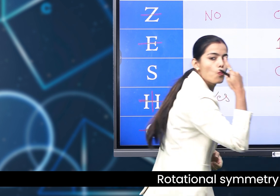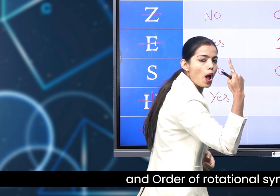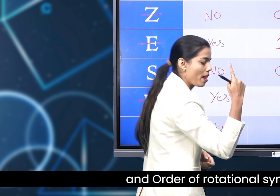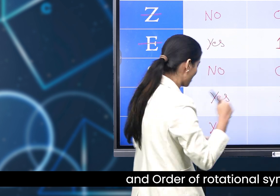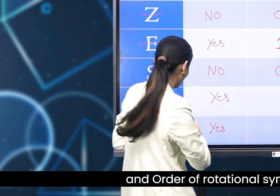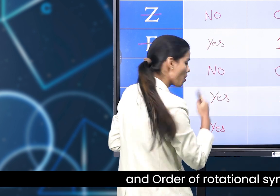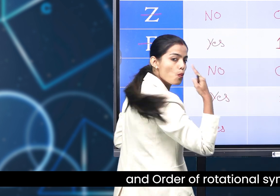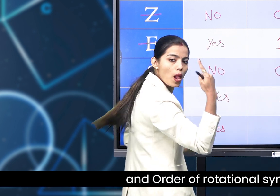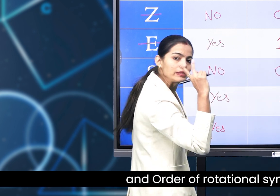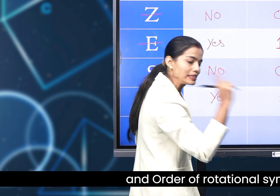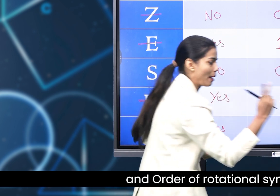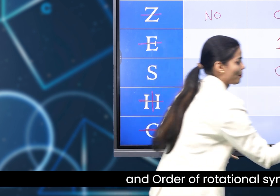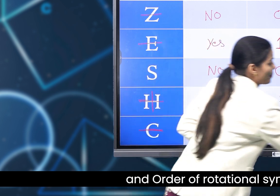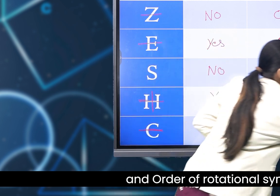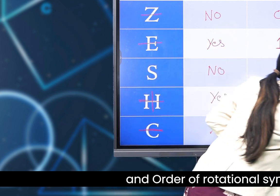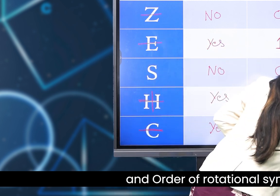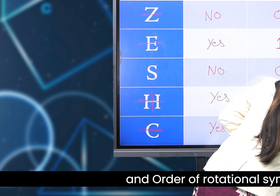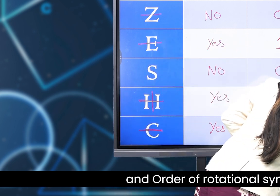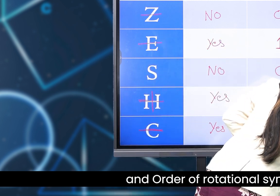and order of rotational symmetry is 1.